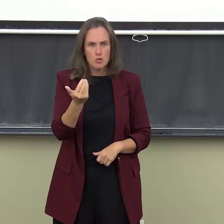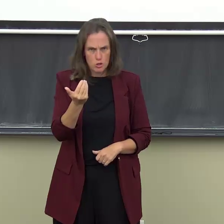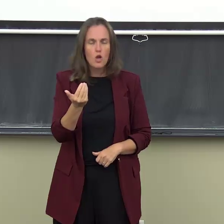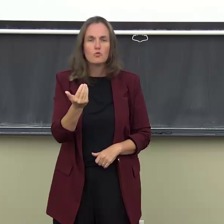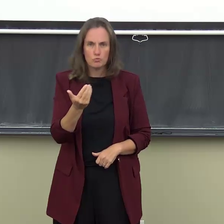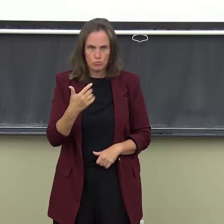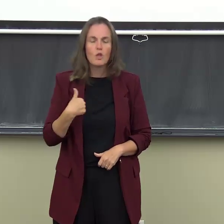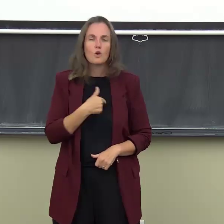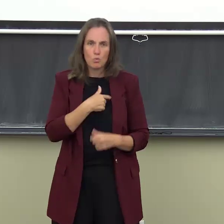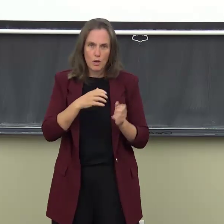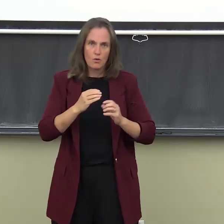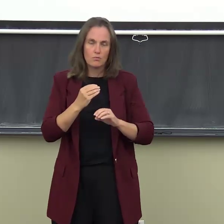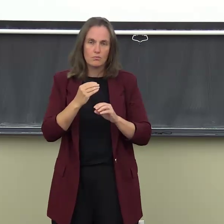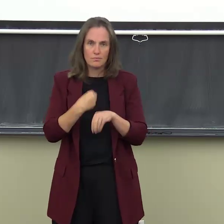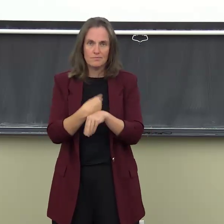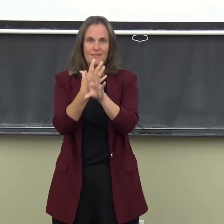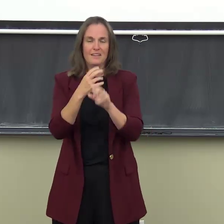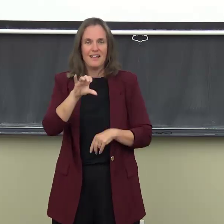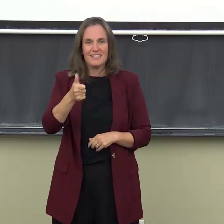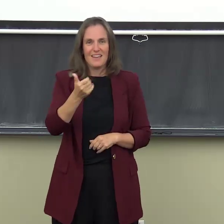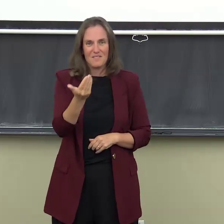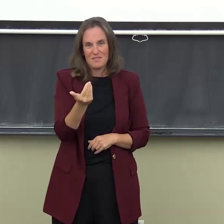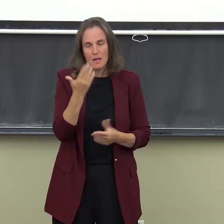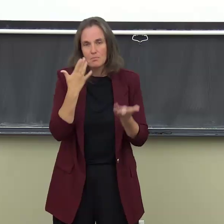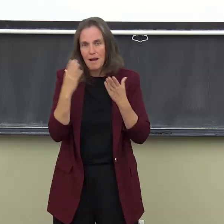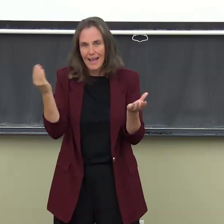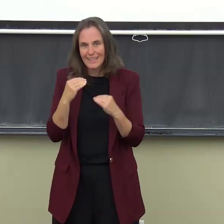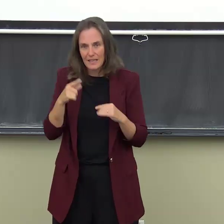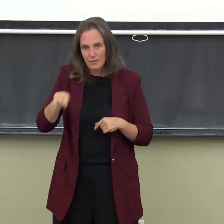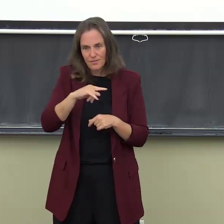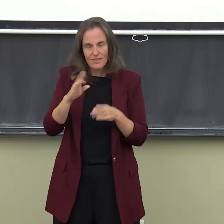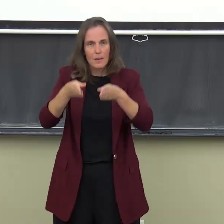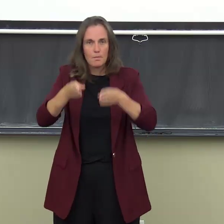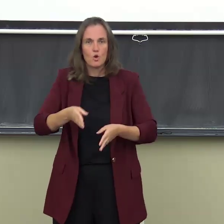we'll be here at 10:15. We may give you a few more minutes to come back.